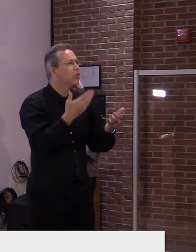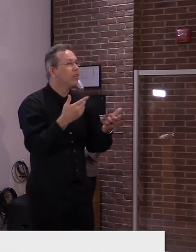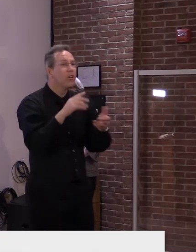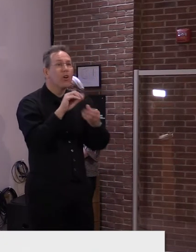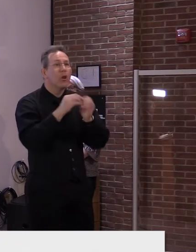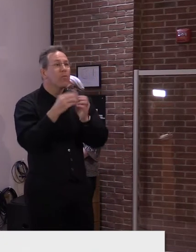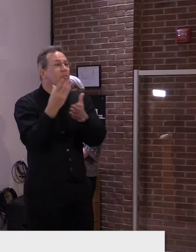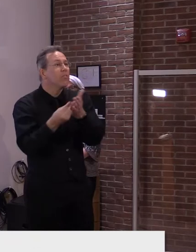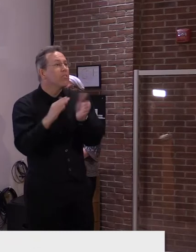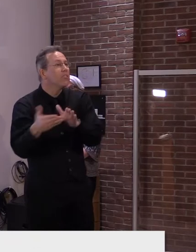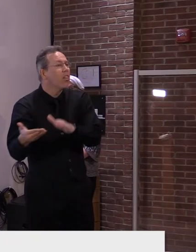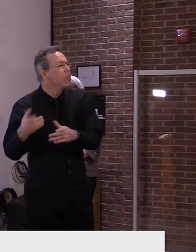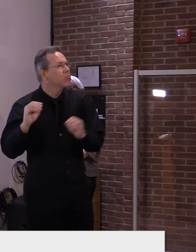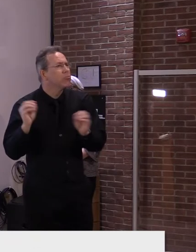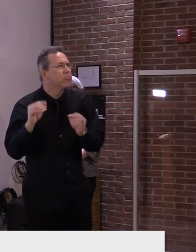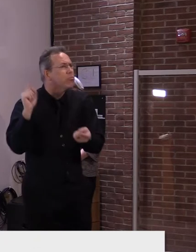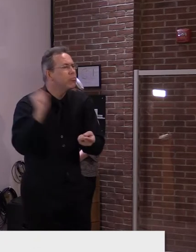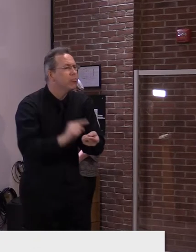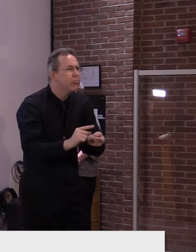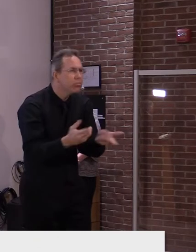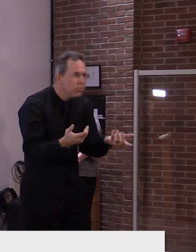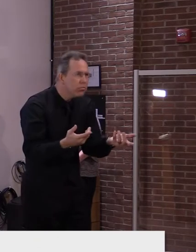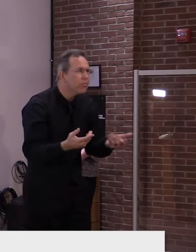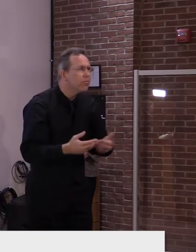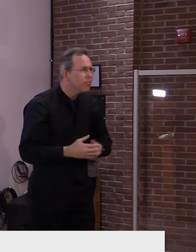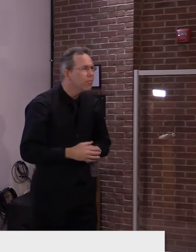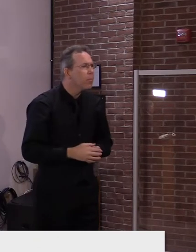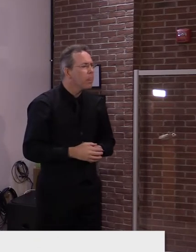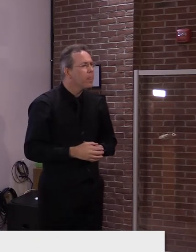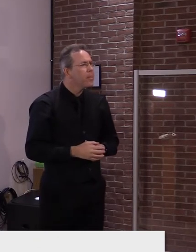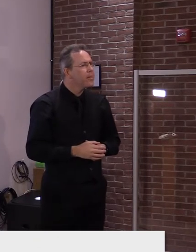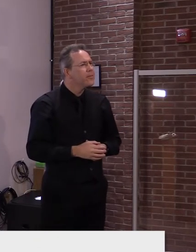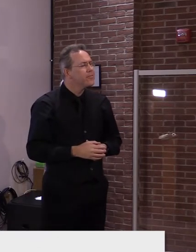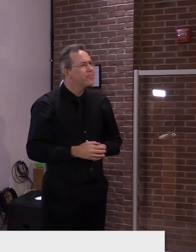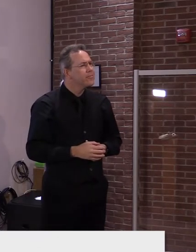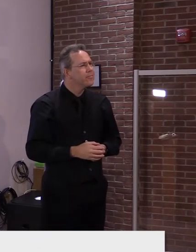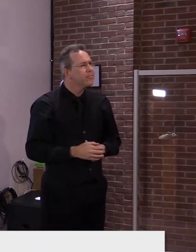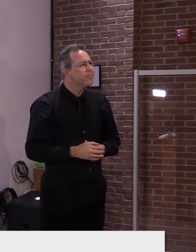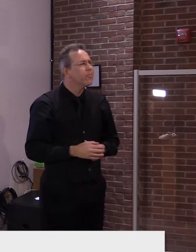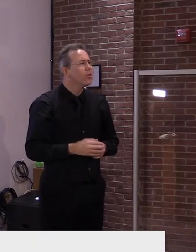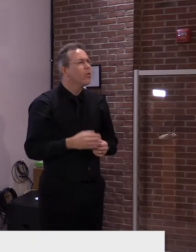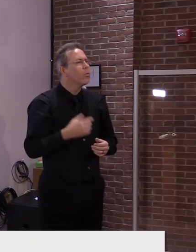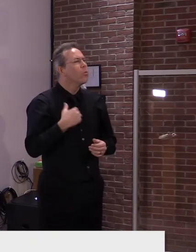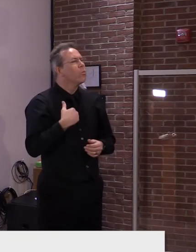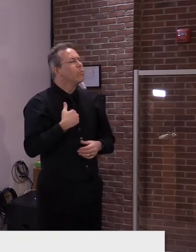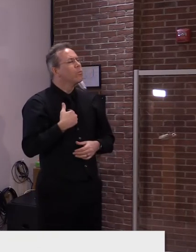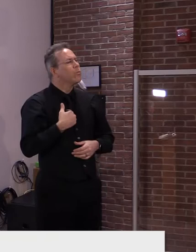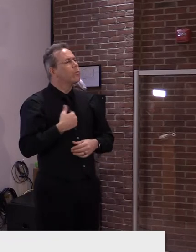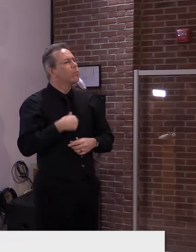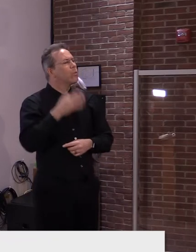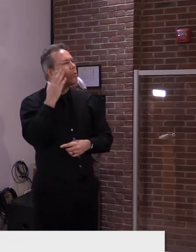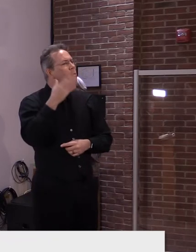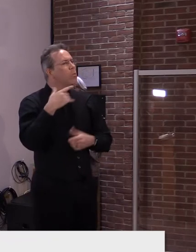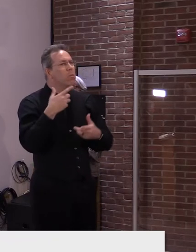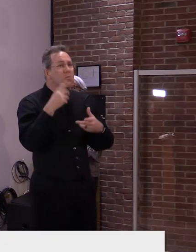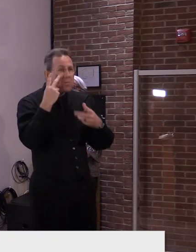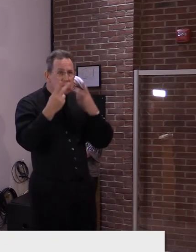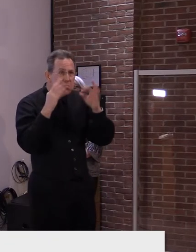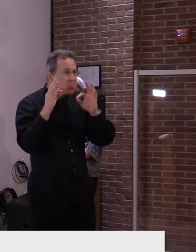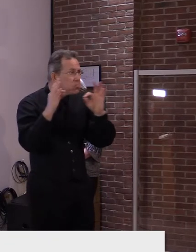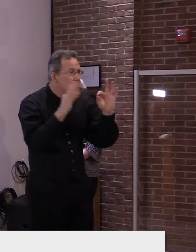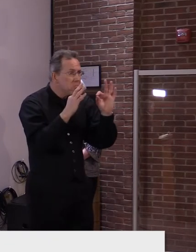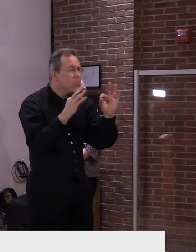Dale has opened it up even more based on CMS guidelines. I think you'll see us opening up other parts